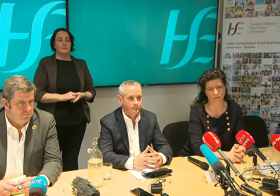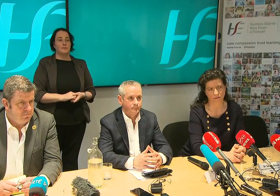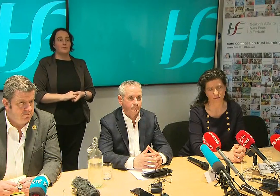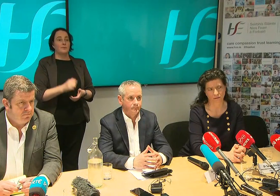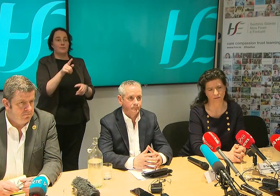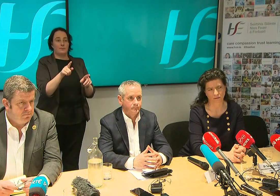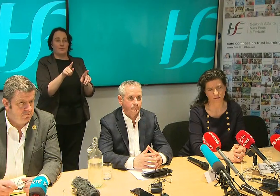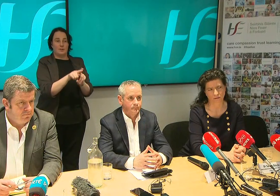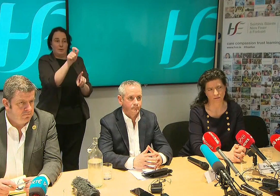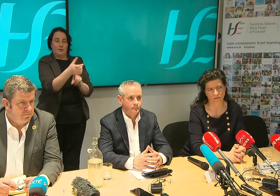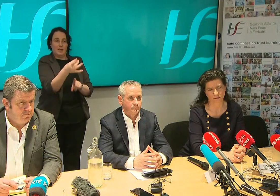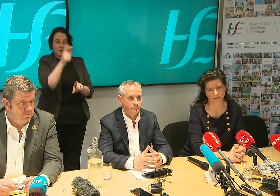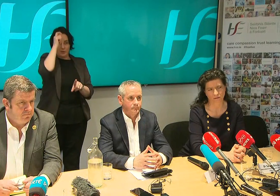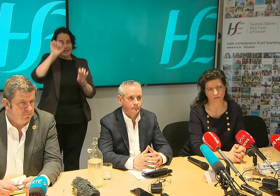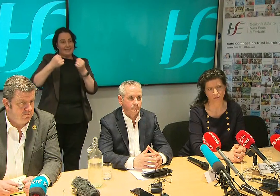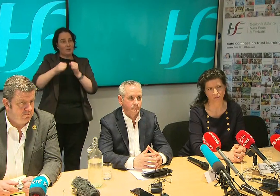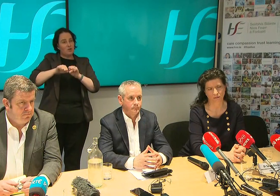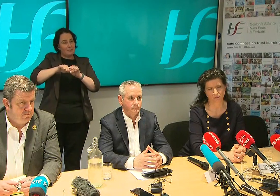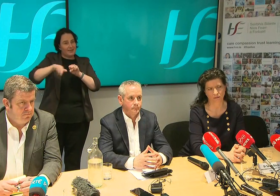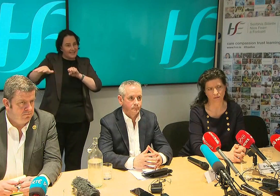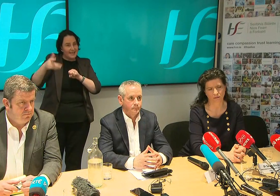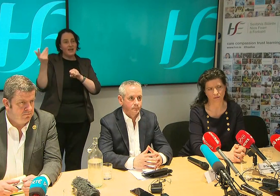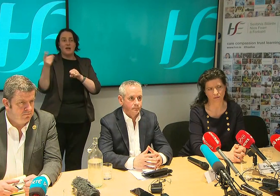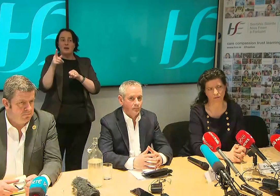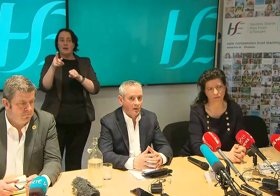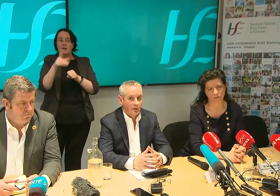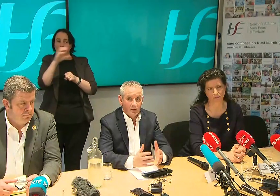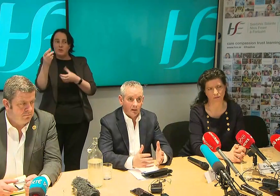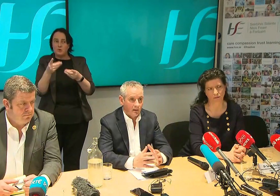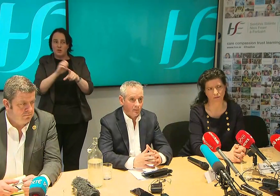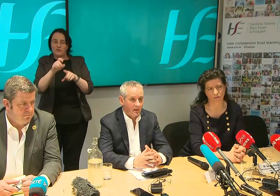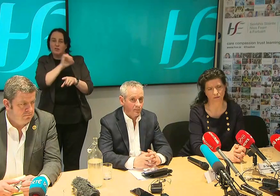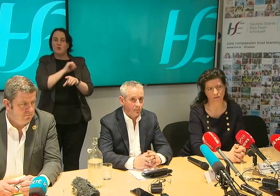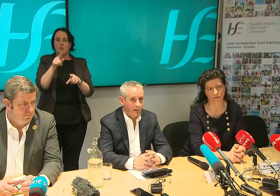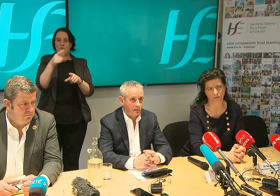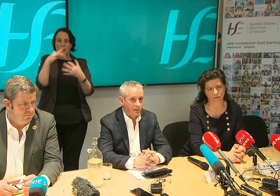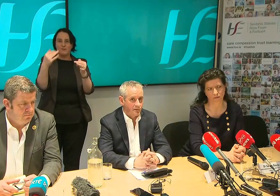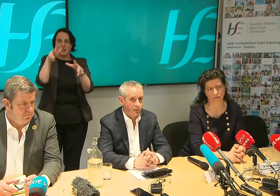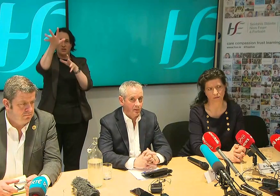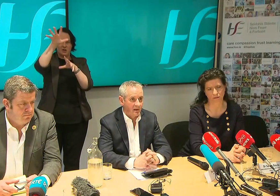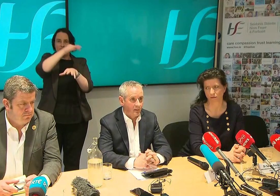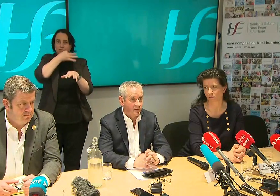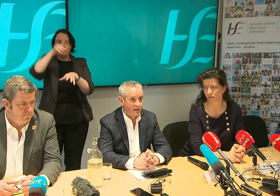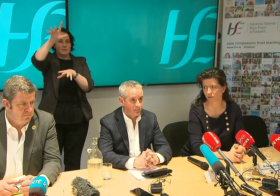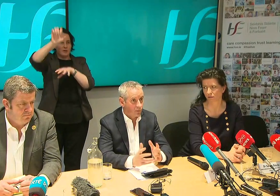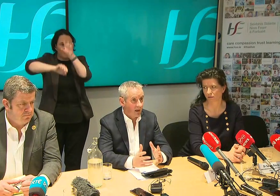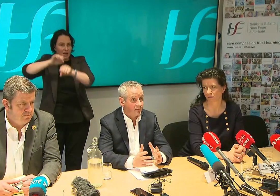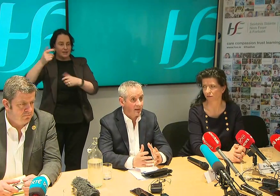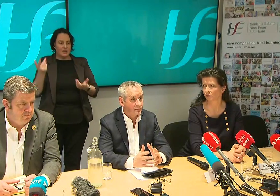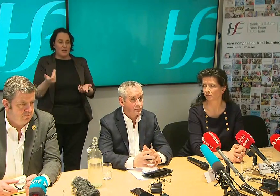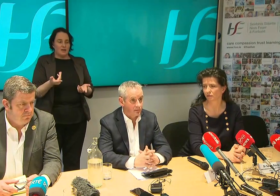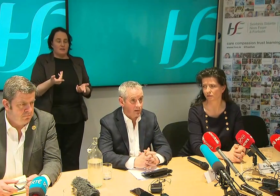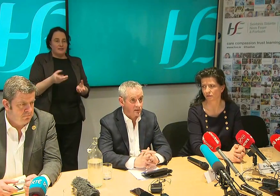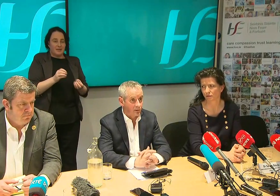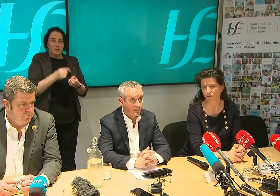you think social media companies are doing enough to take down the kind of misinformation doing around? Yeah, I mean, I'll let Paul kind of publicly comment on that, but we have